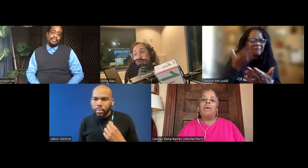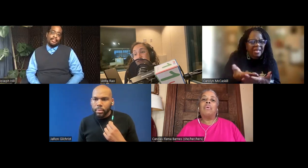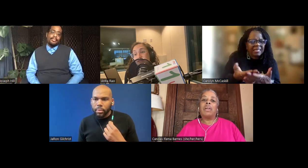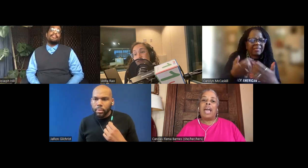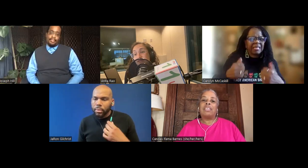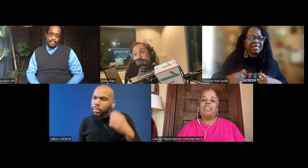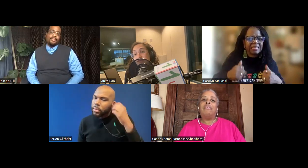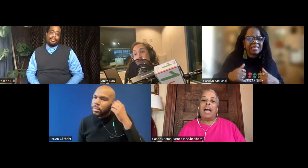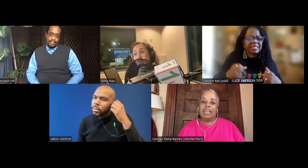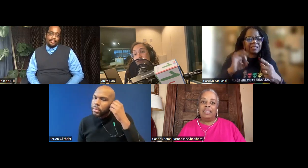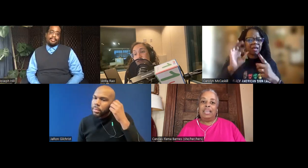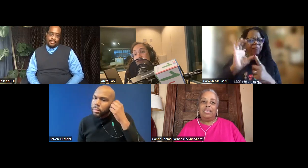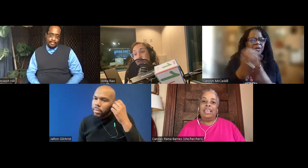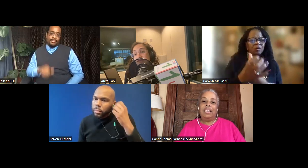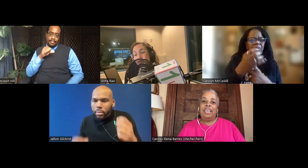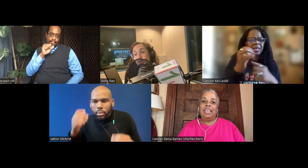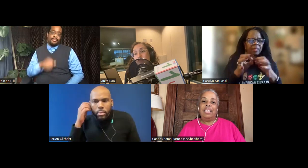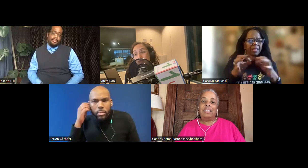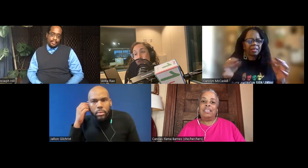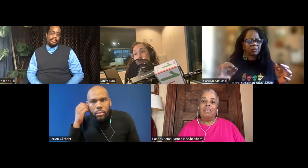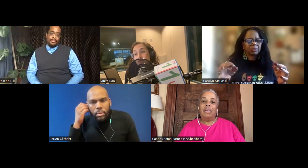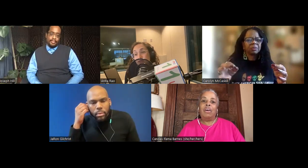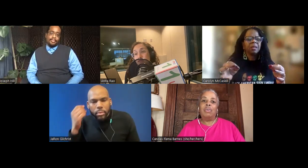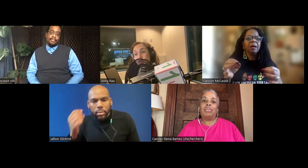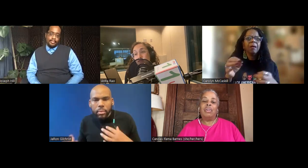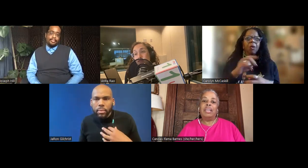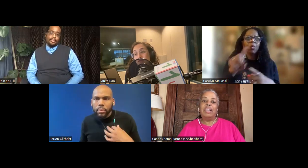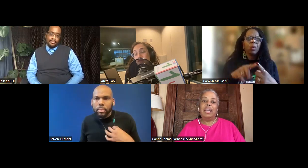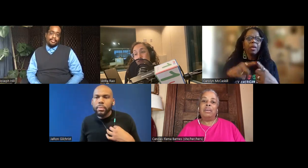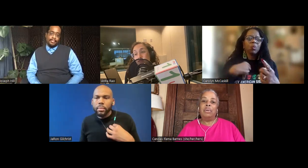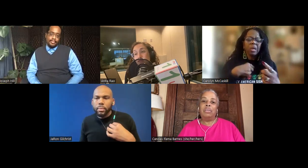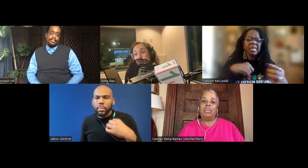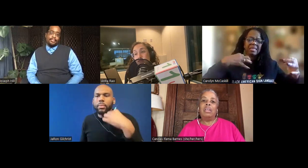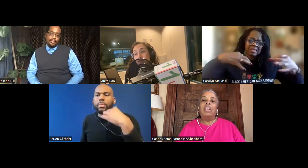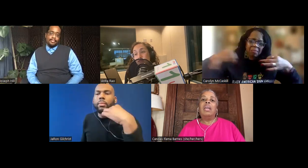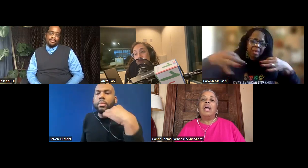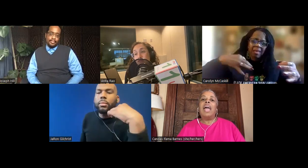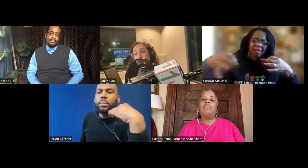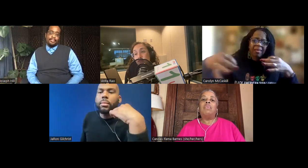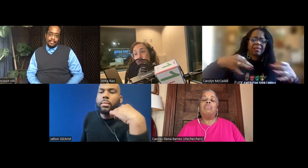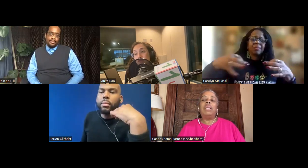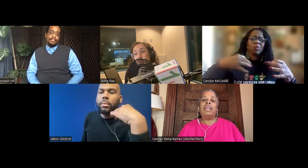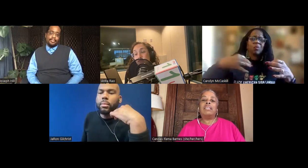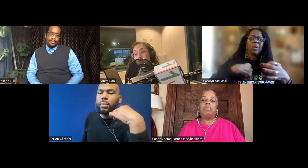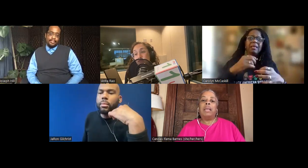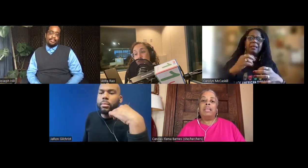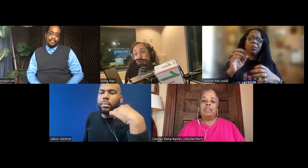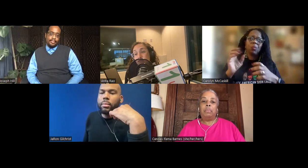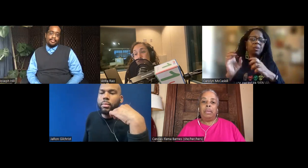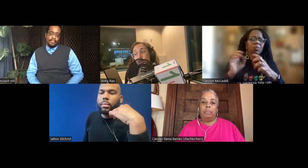our work actually validated the existence of a culture and a language. And when we explained to